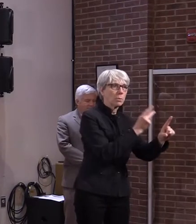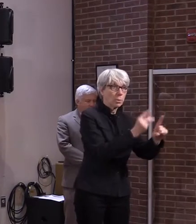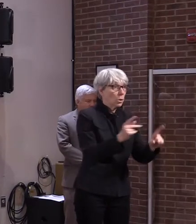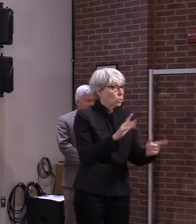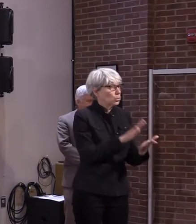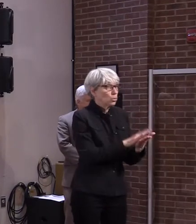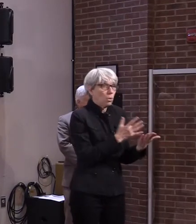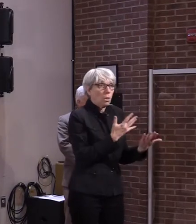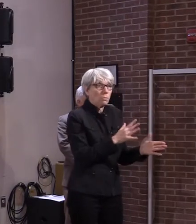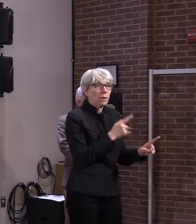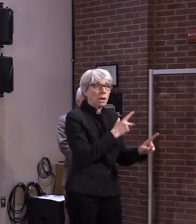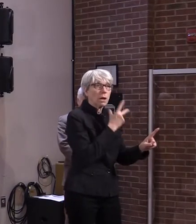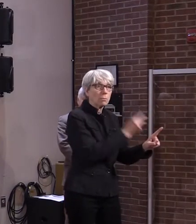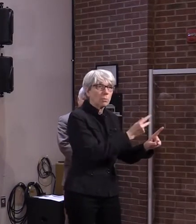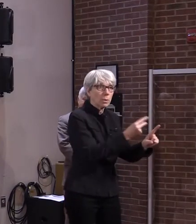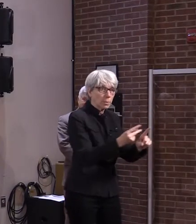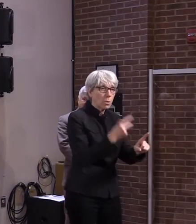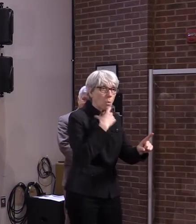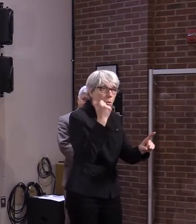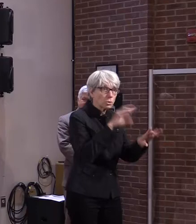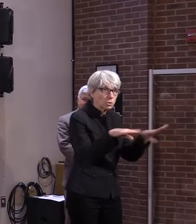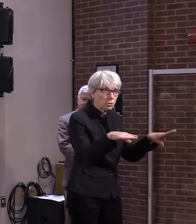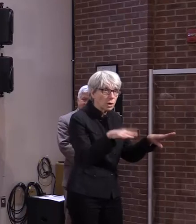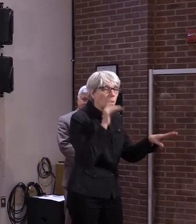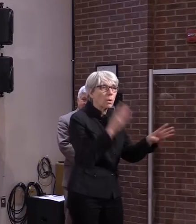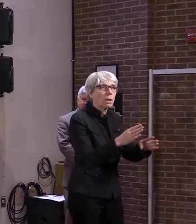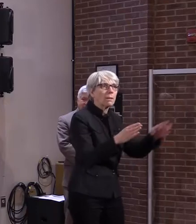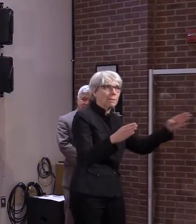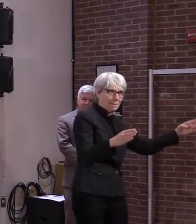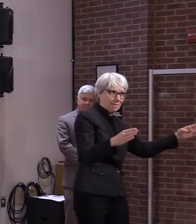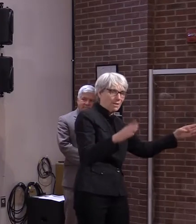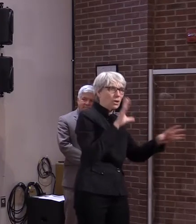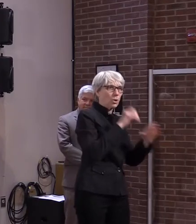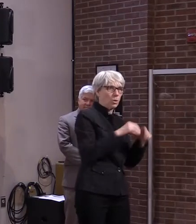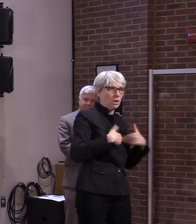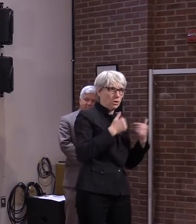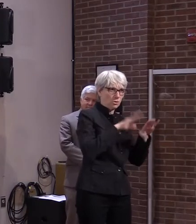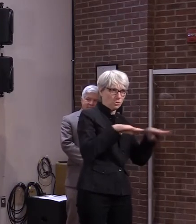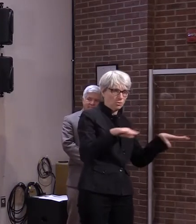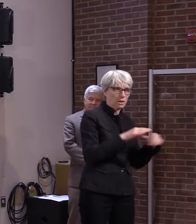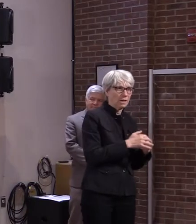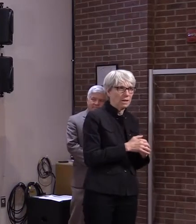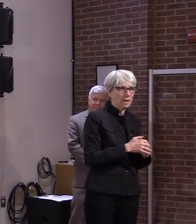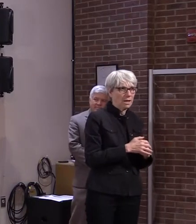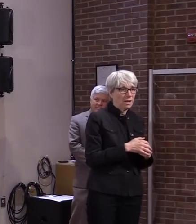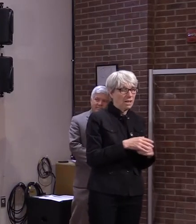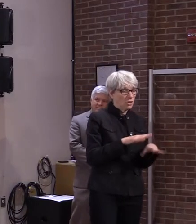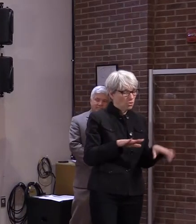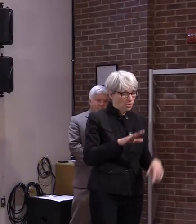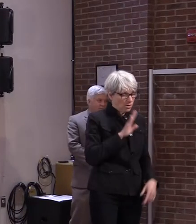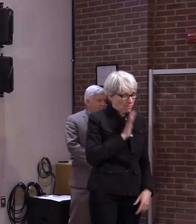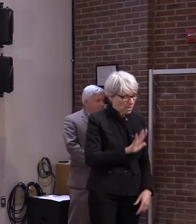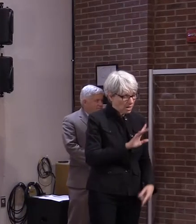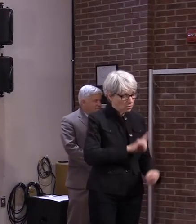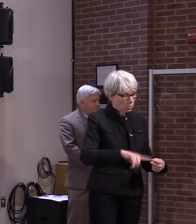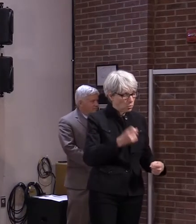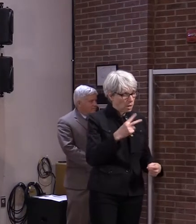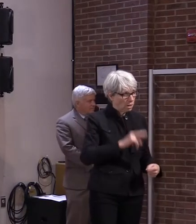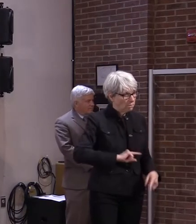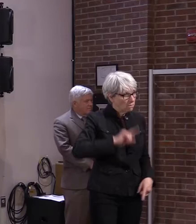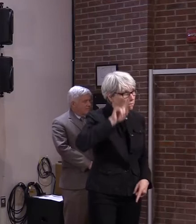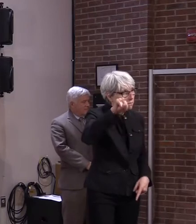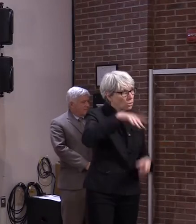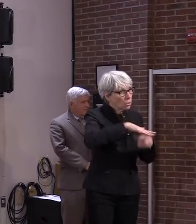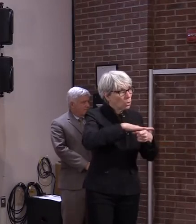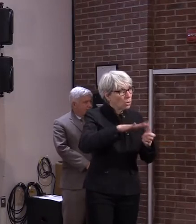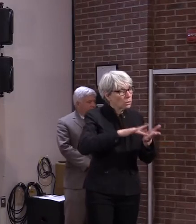to operate. I don't suspect there'll be as many children going to pharmacies, but that will